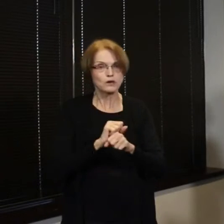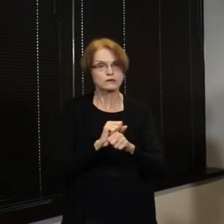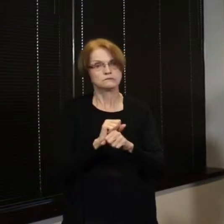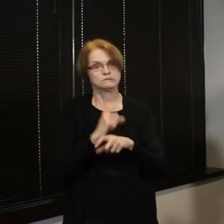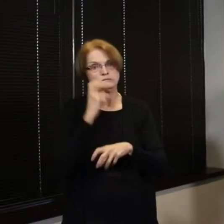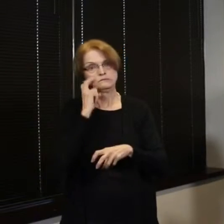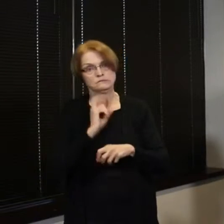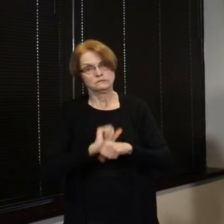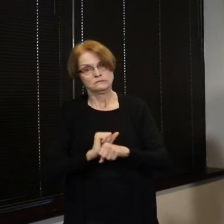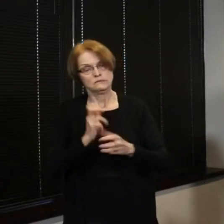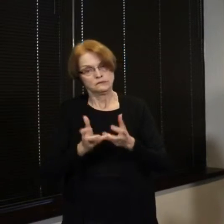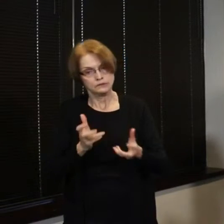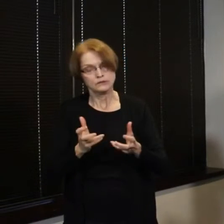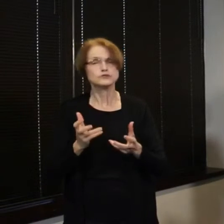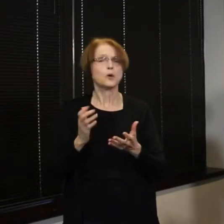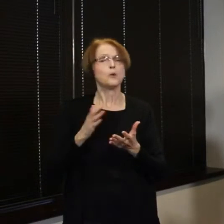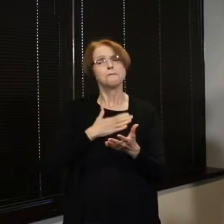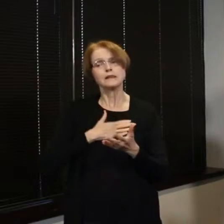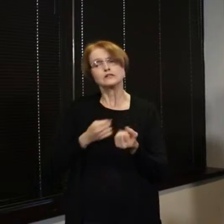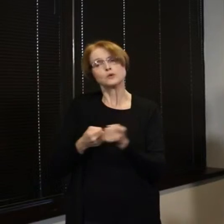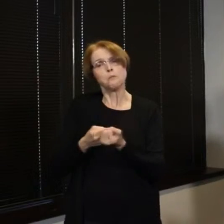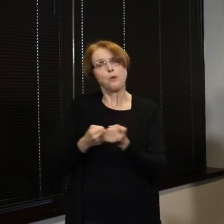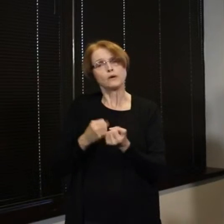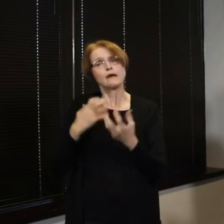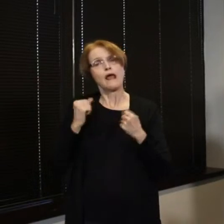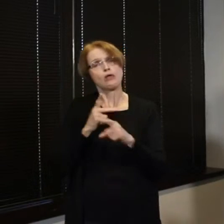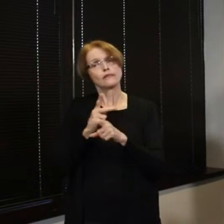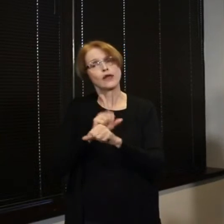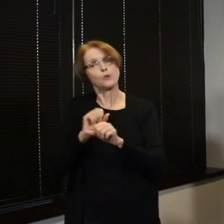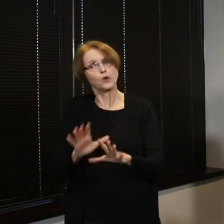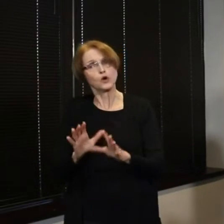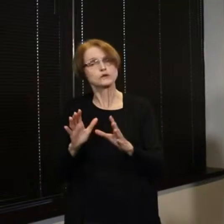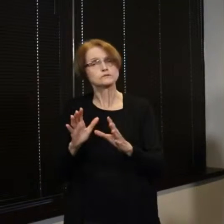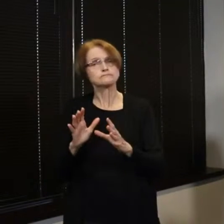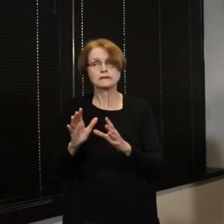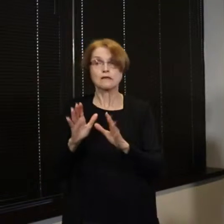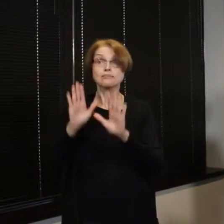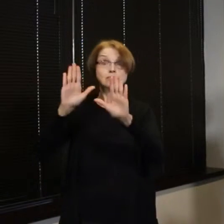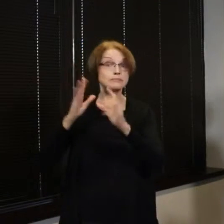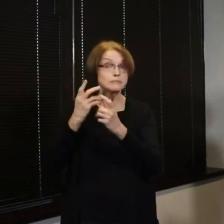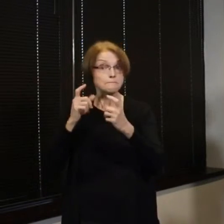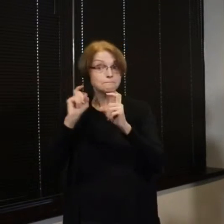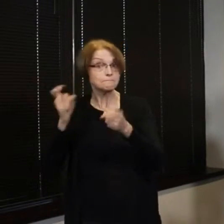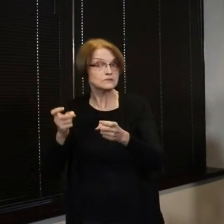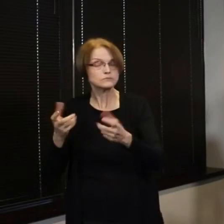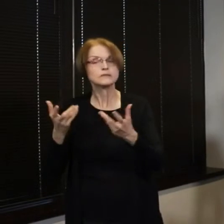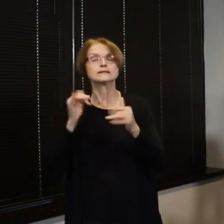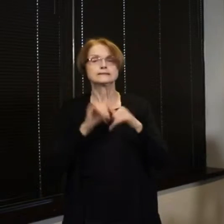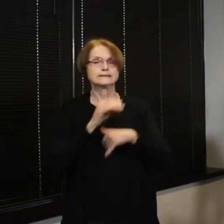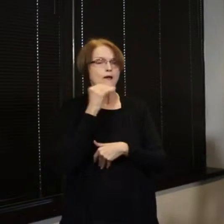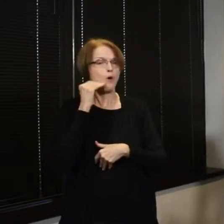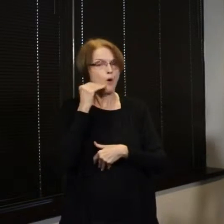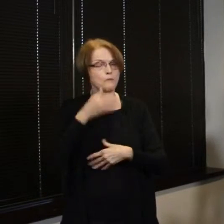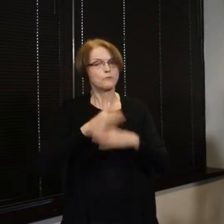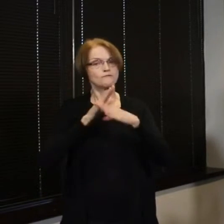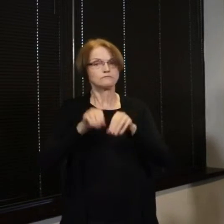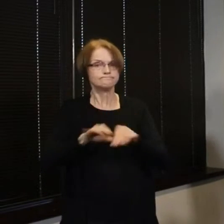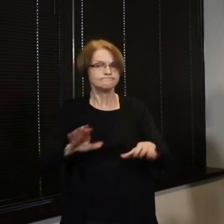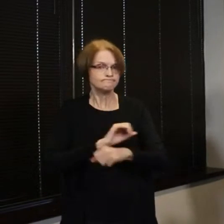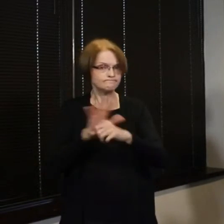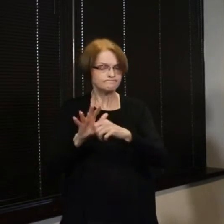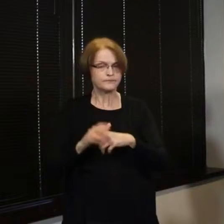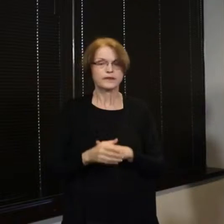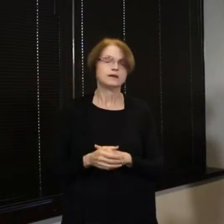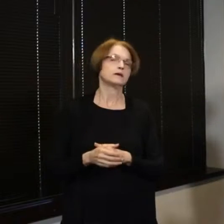the greatest gift that you could give them this year, which is to stay home and prevent the spread. Now, there's also been a lot of news about a